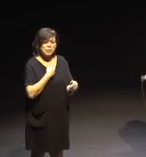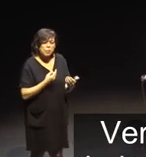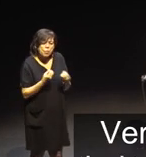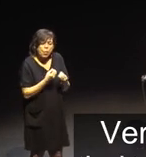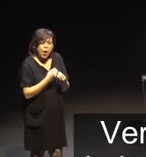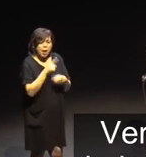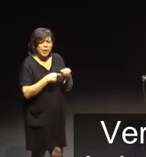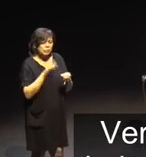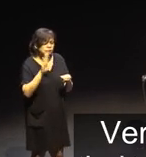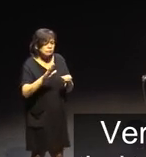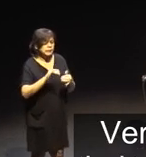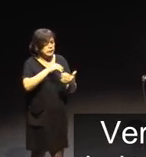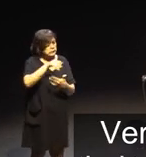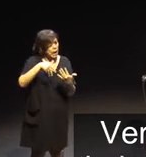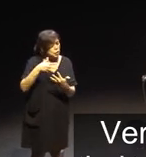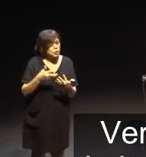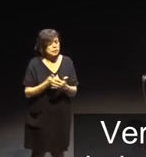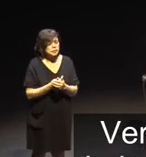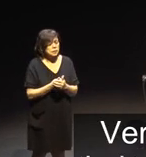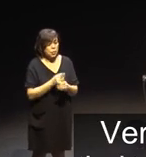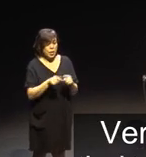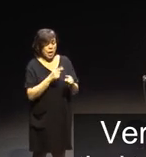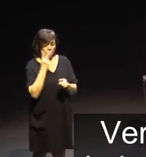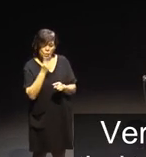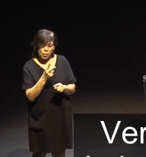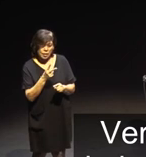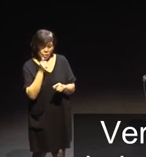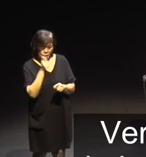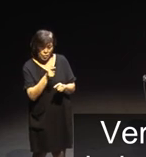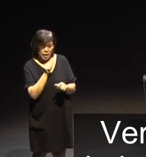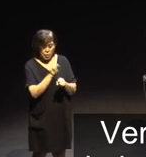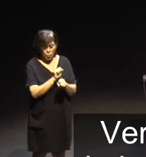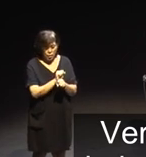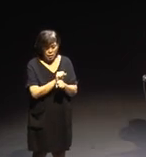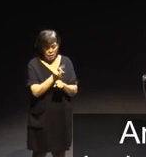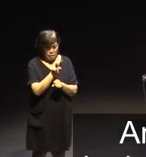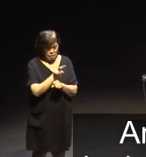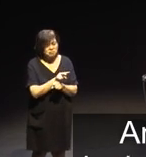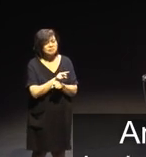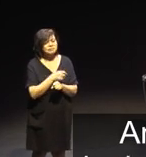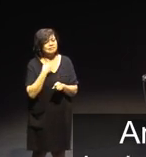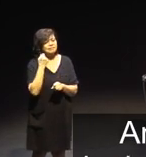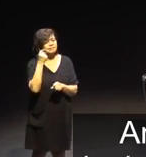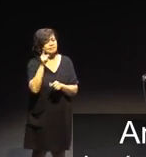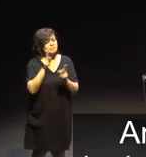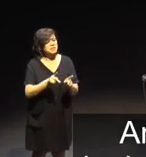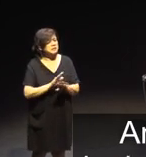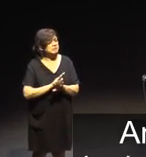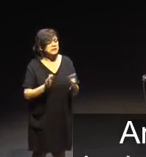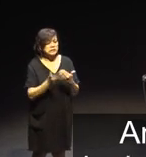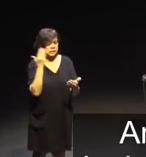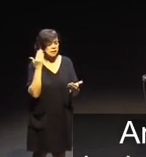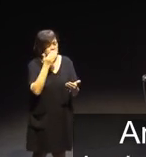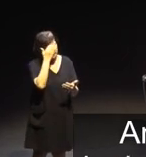interaction. Very often, you know, when I look at the work, I almost feel like I can see their world. And so if I invite everyone to just look at